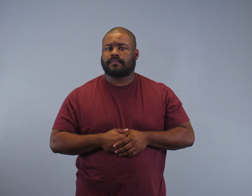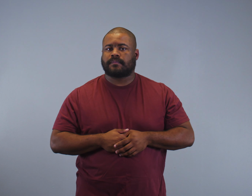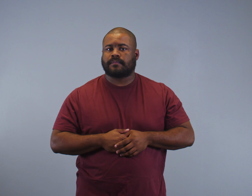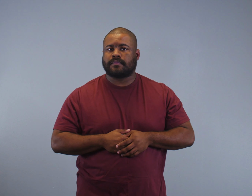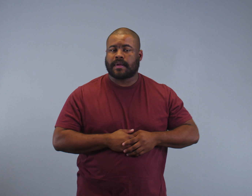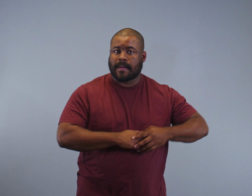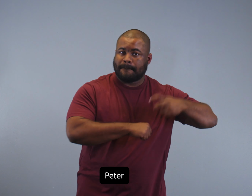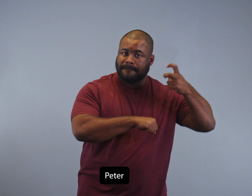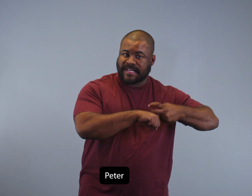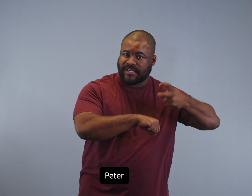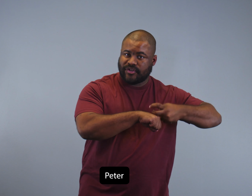Peter.